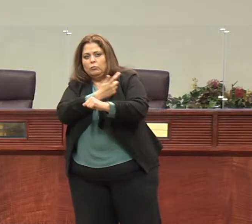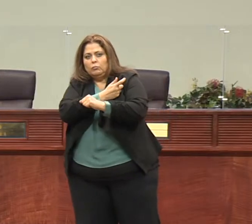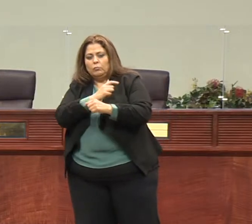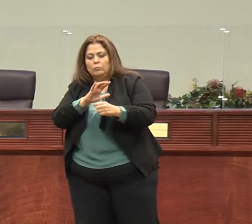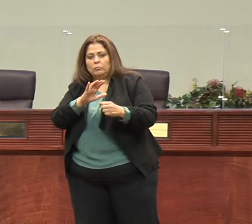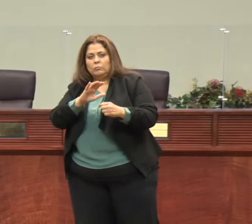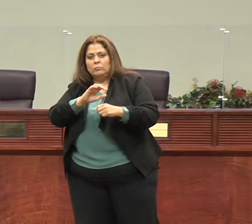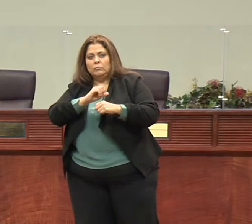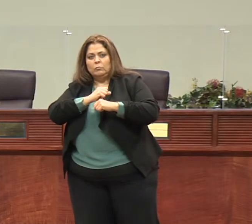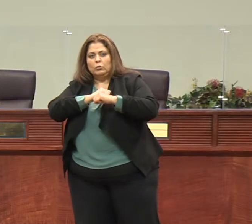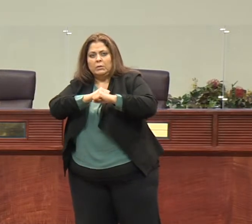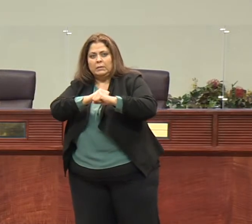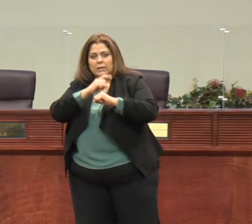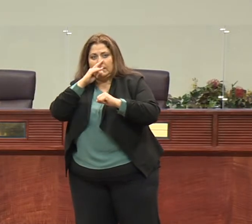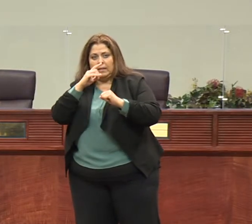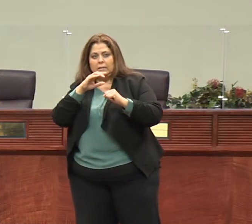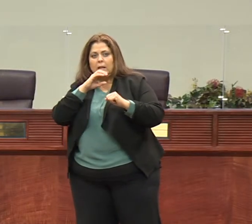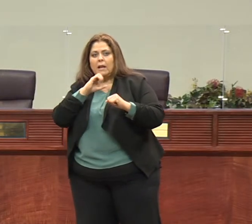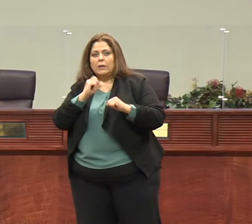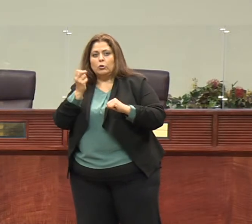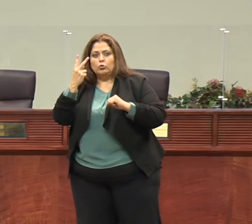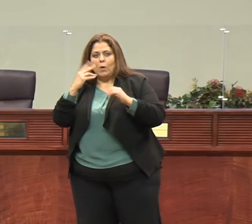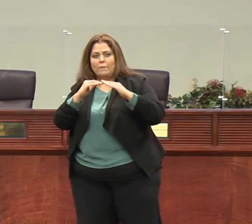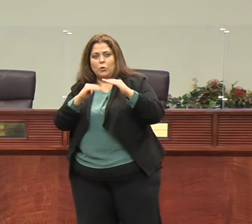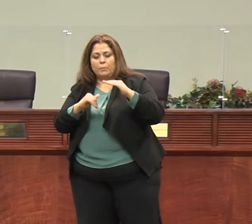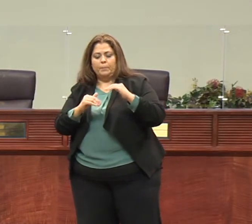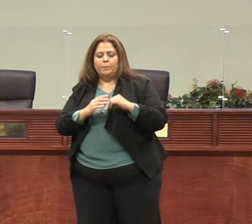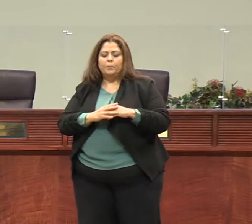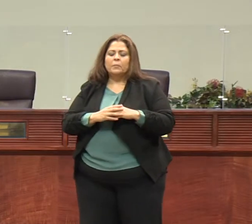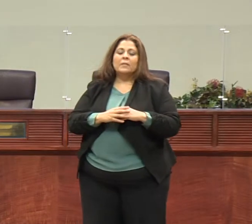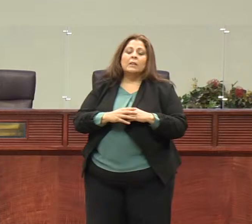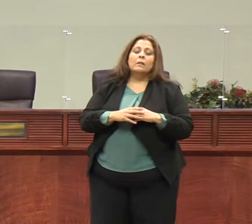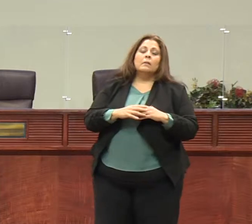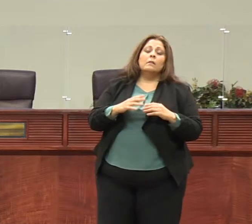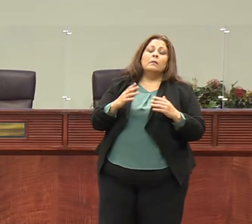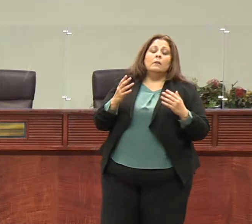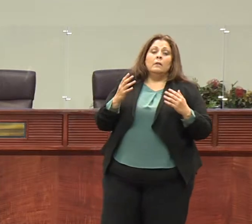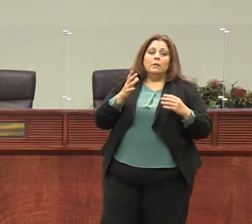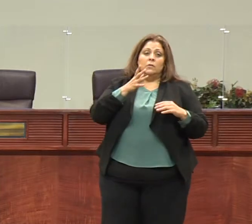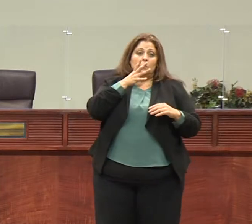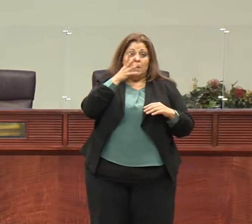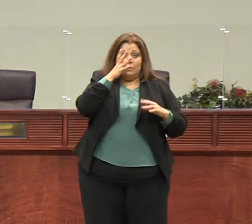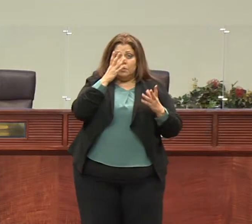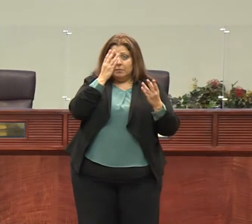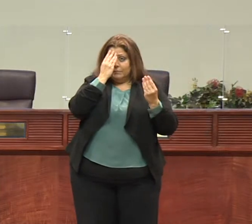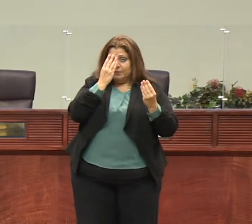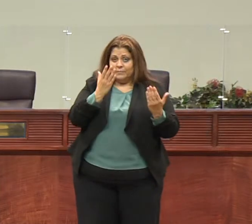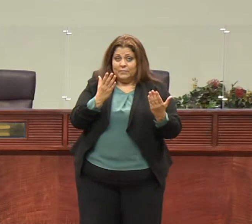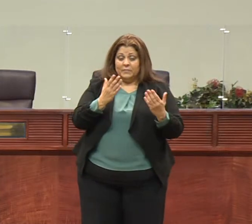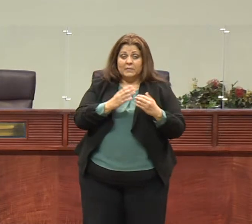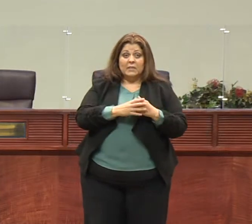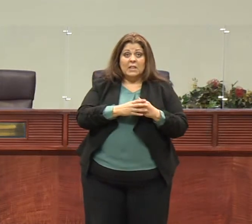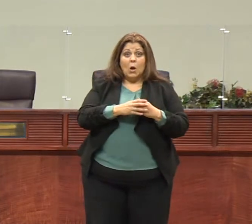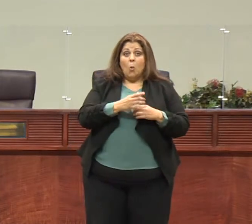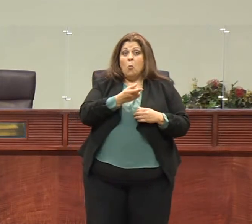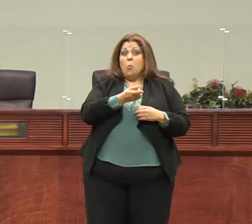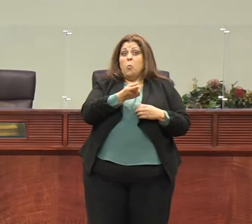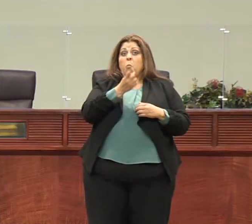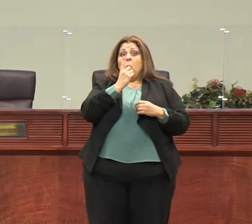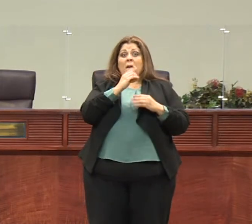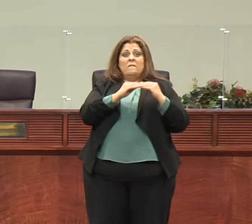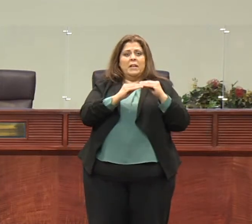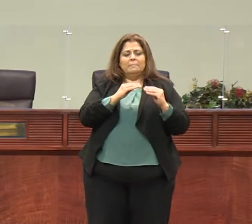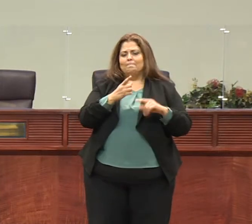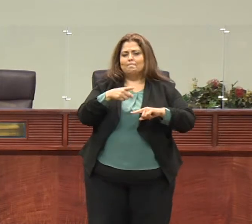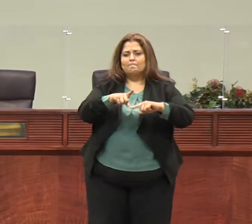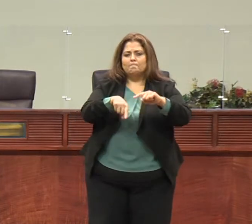what parents have to realize is that, this is a multi-layer approach. The mask will not do it